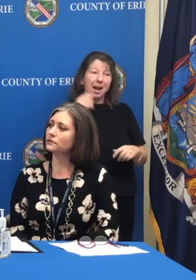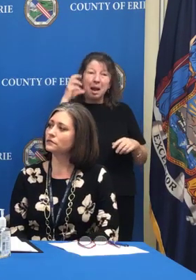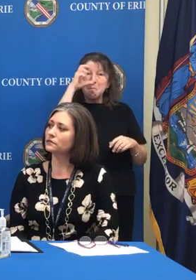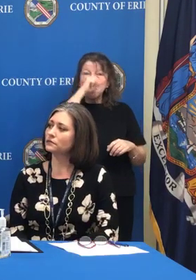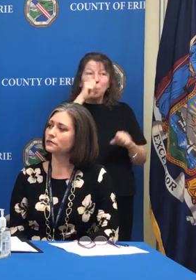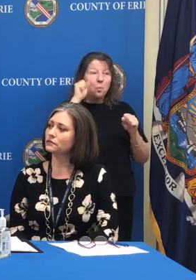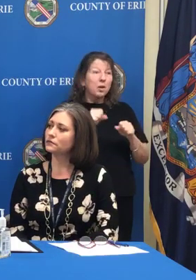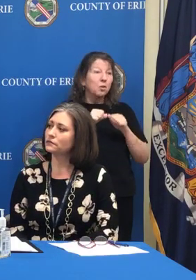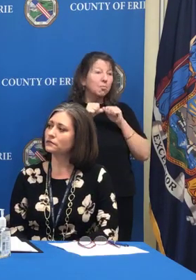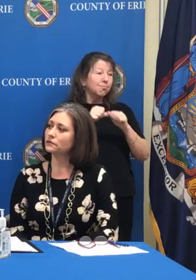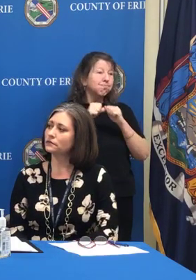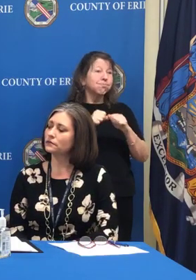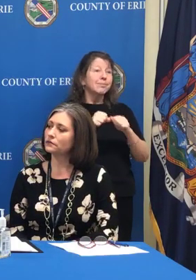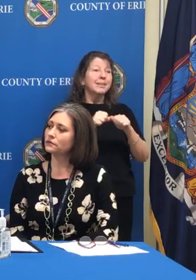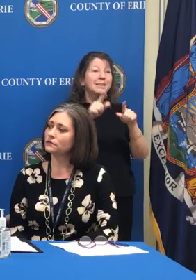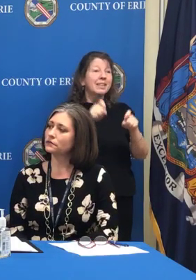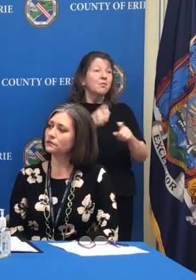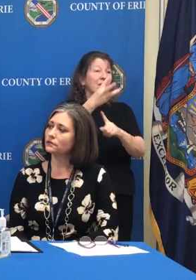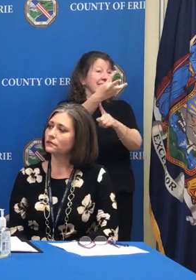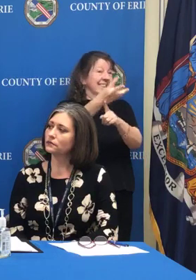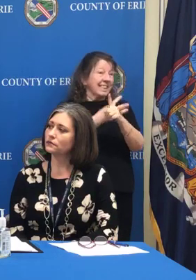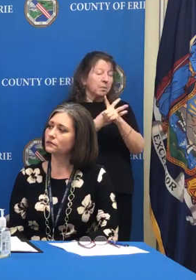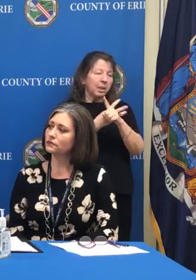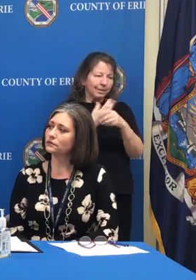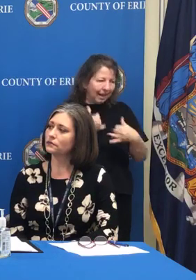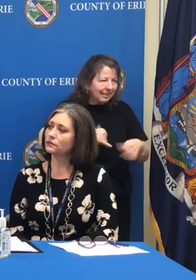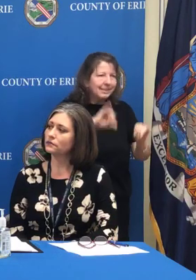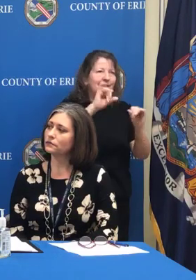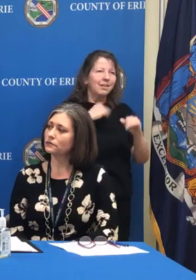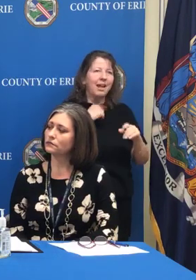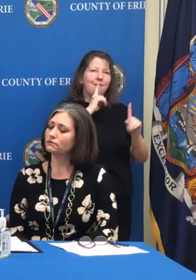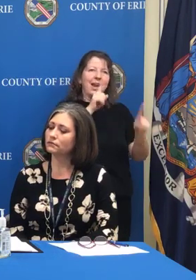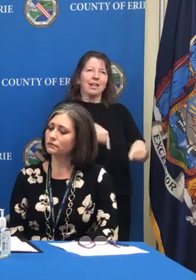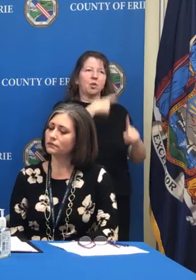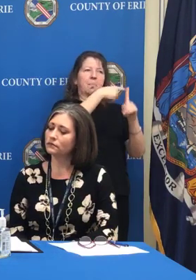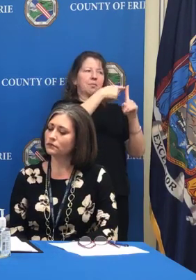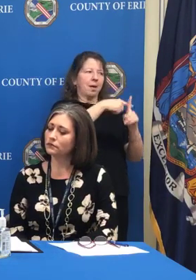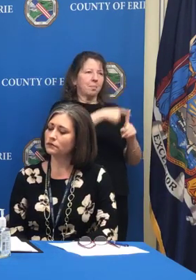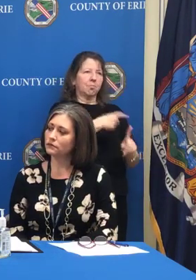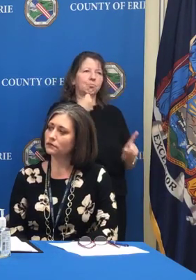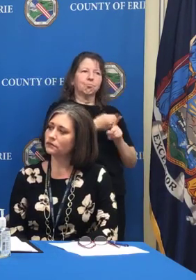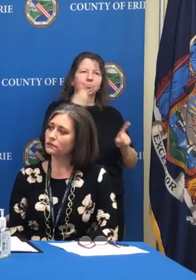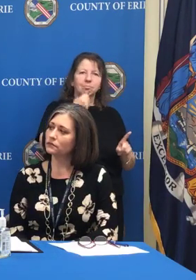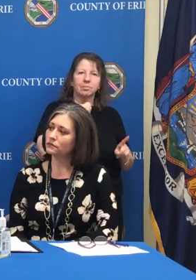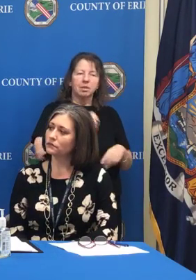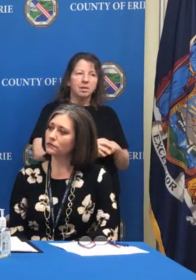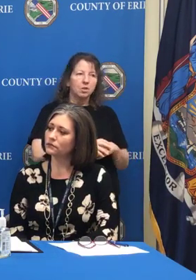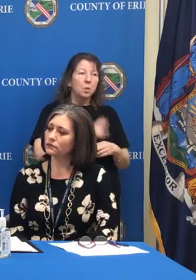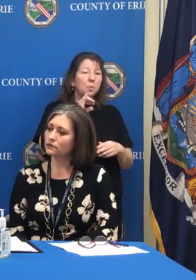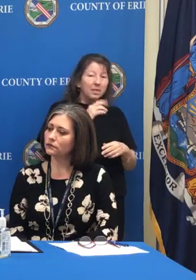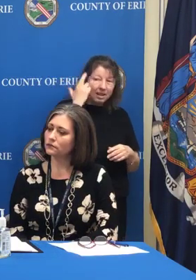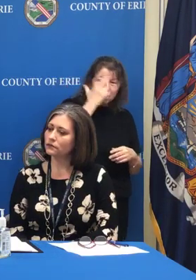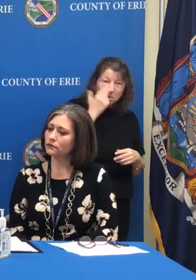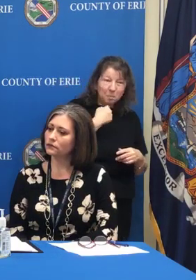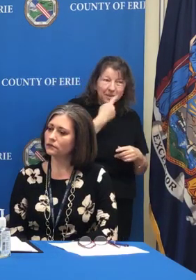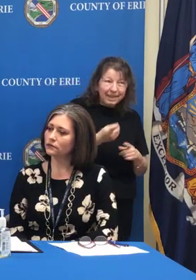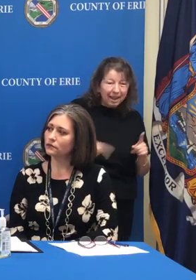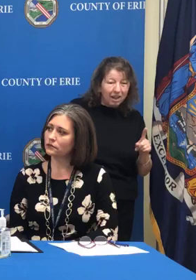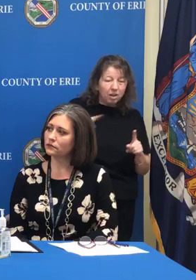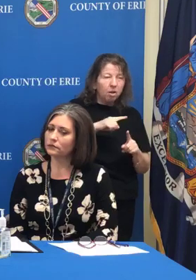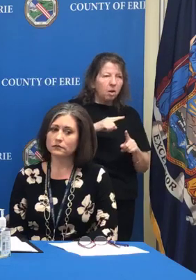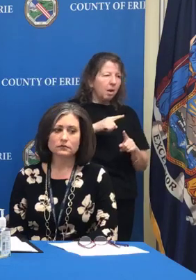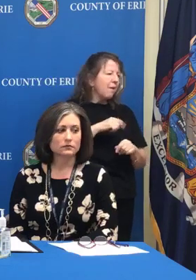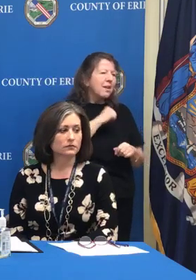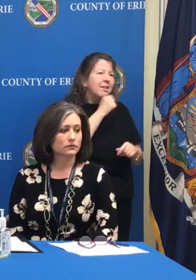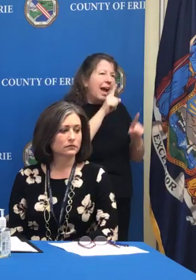continue to come up with positive cases as long as there's community spread. So that's why we keep on reminding everyone that even if we can't